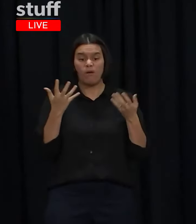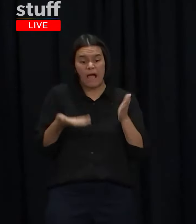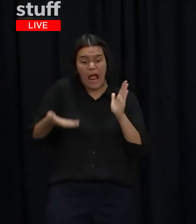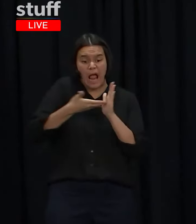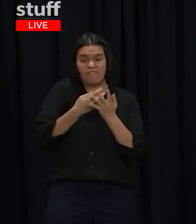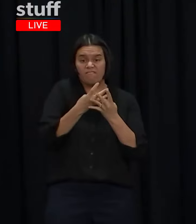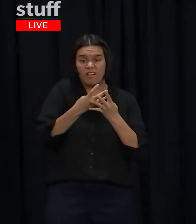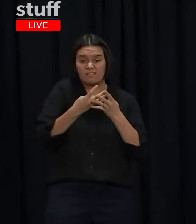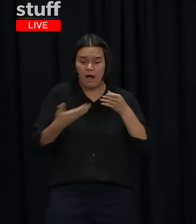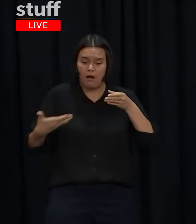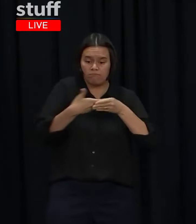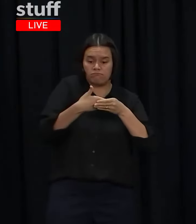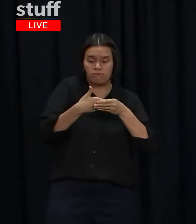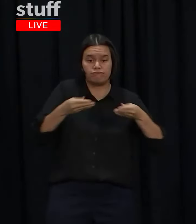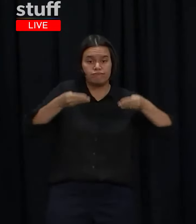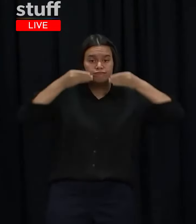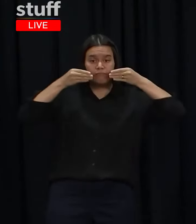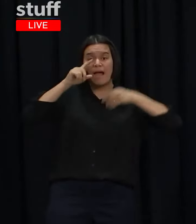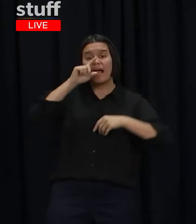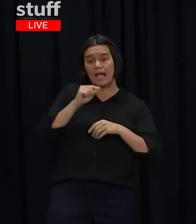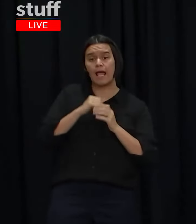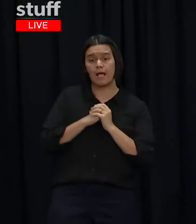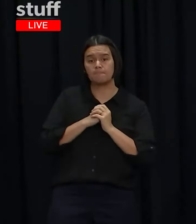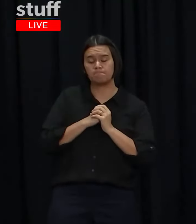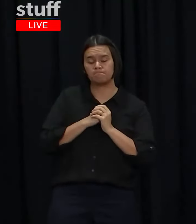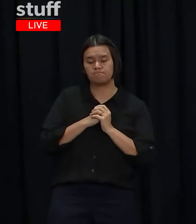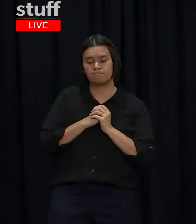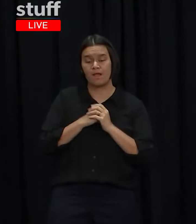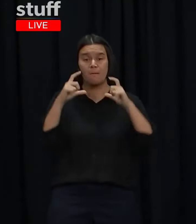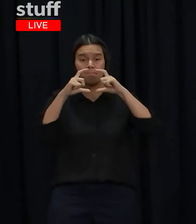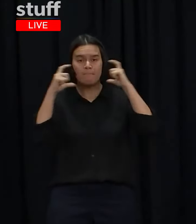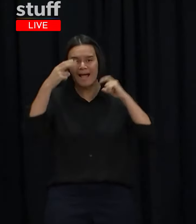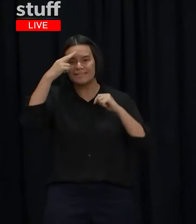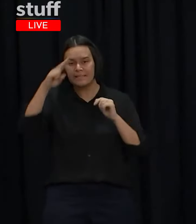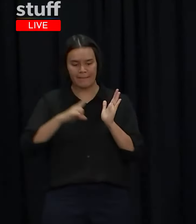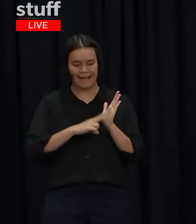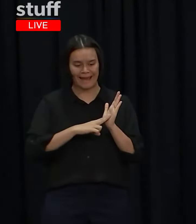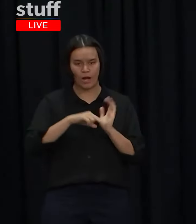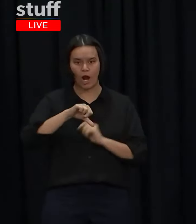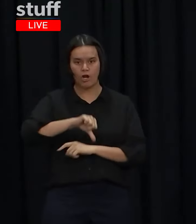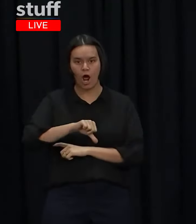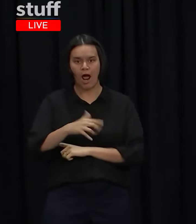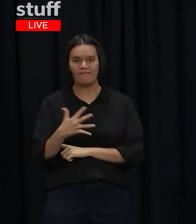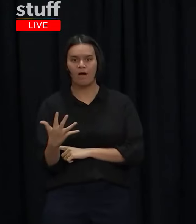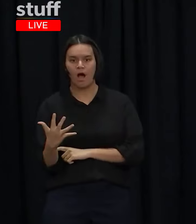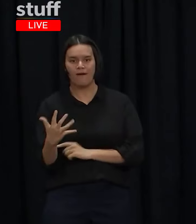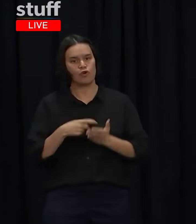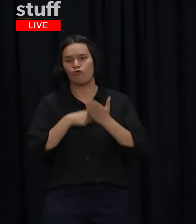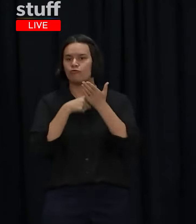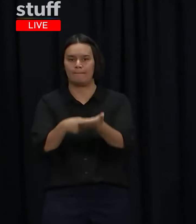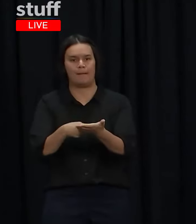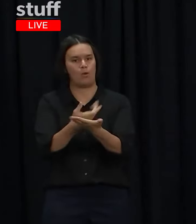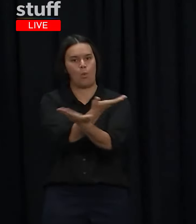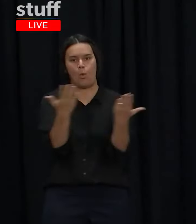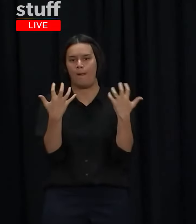going about your daily business, partly because they are expensive and they are harder to get, but some people may choose to do so, in which